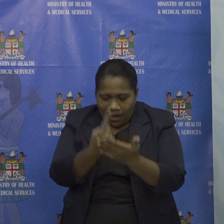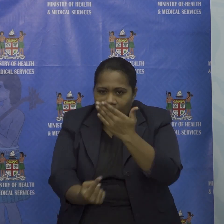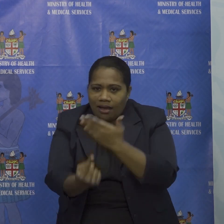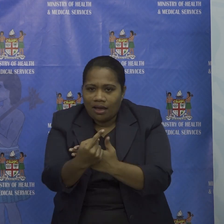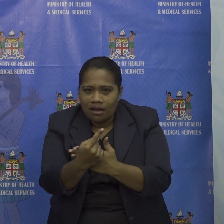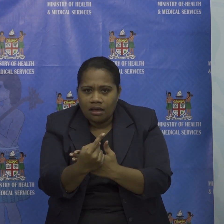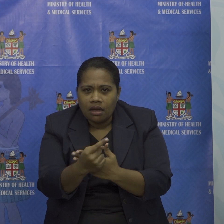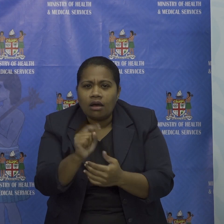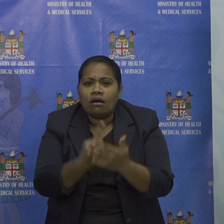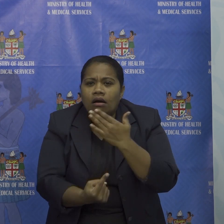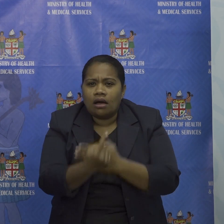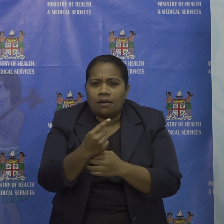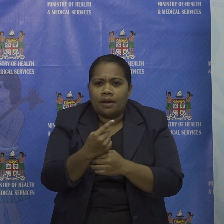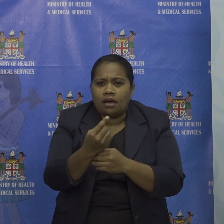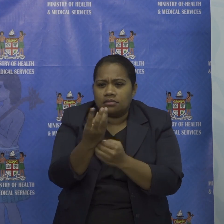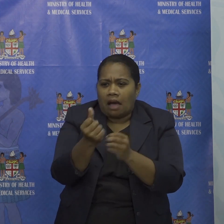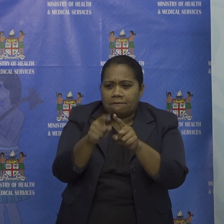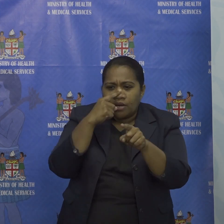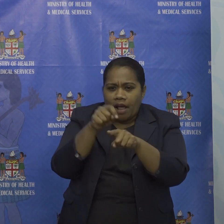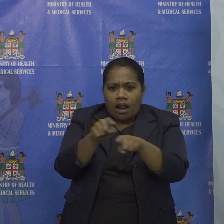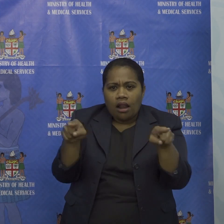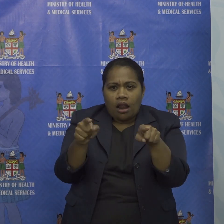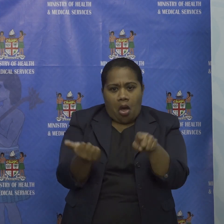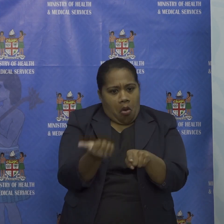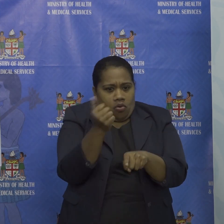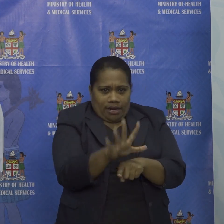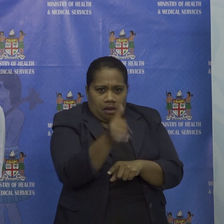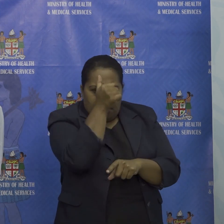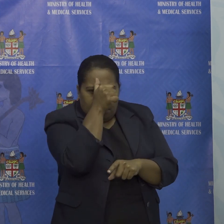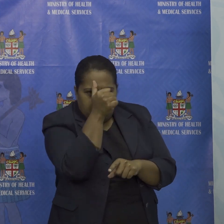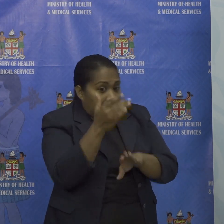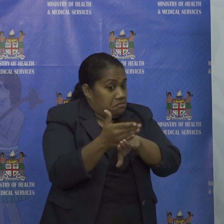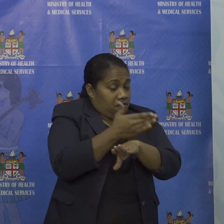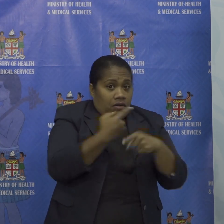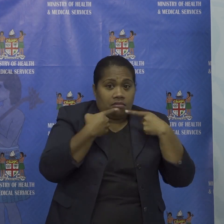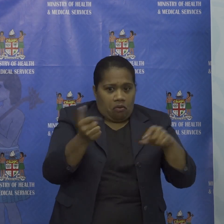some people were heeding it already, even before we announced the lockdown.